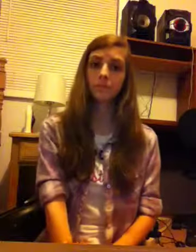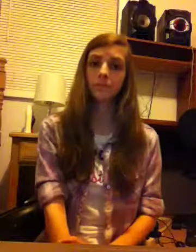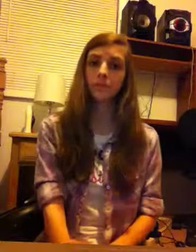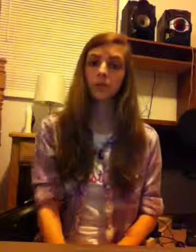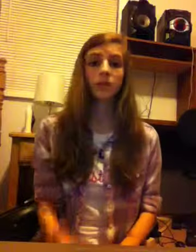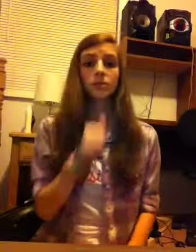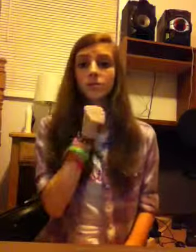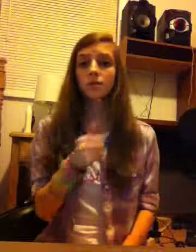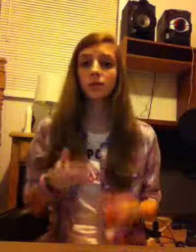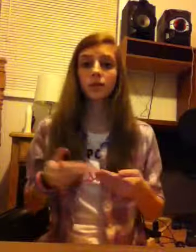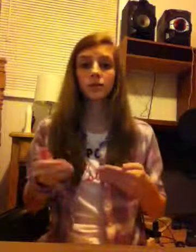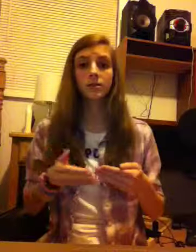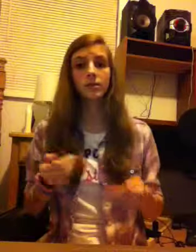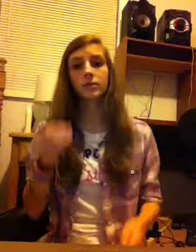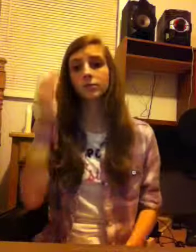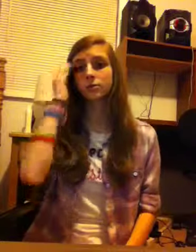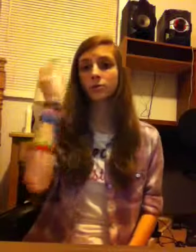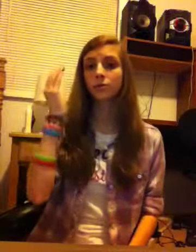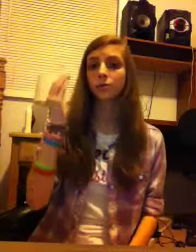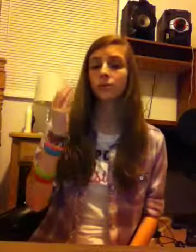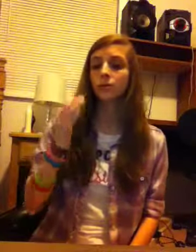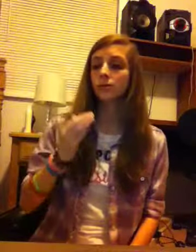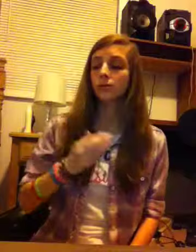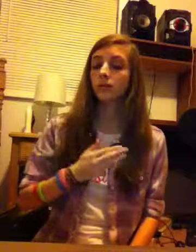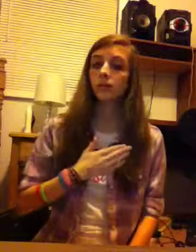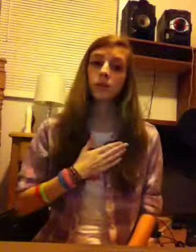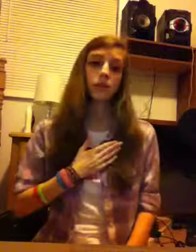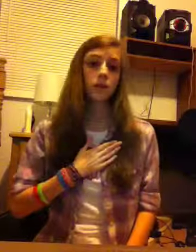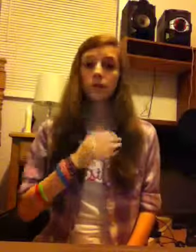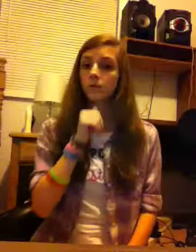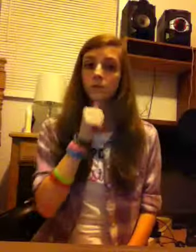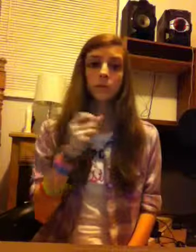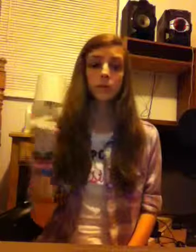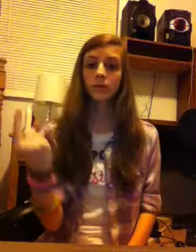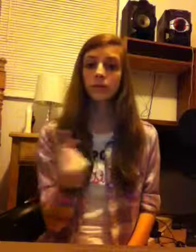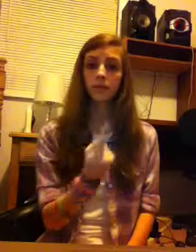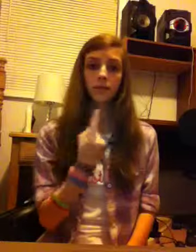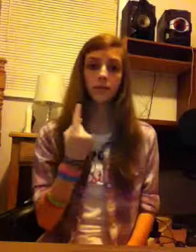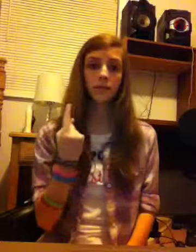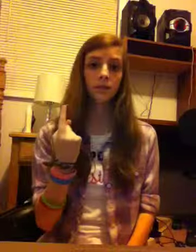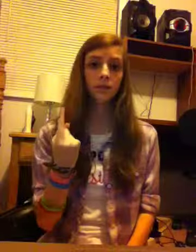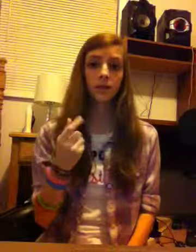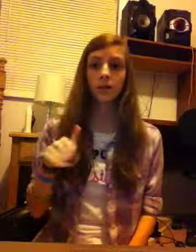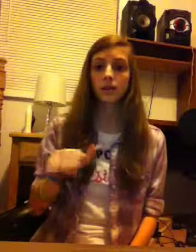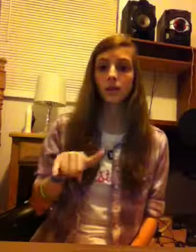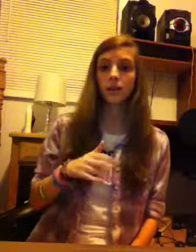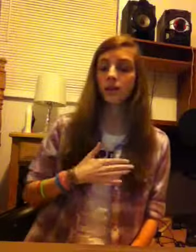It's not easy to know, I'm not anything Like